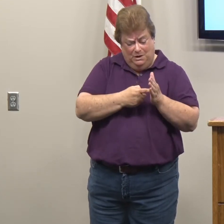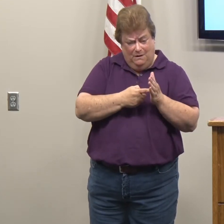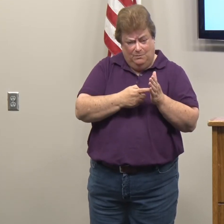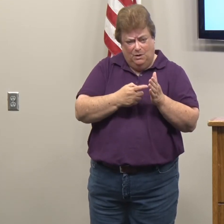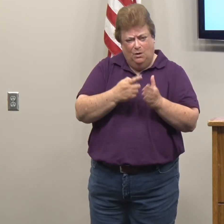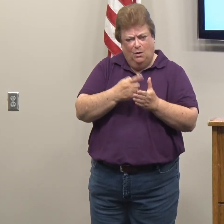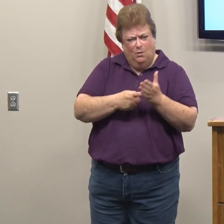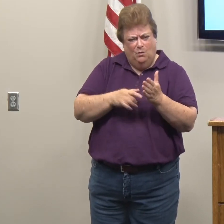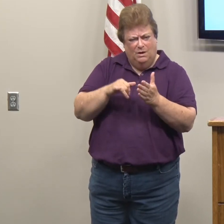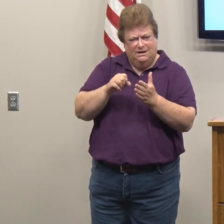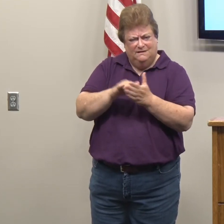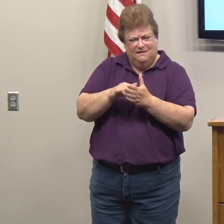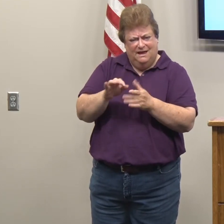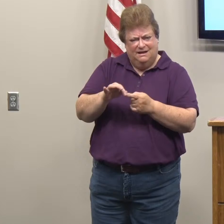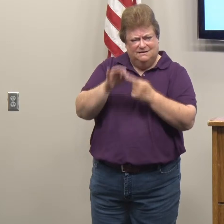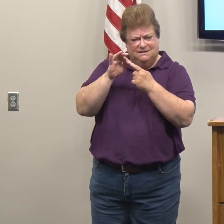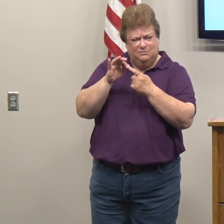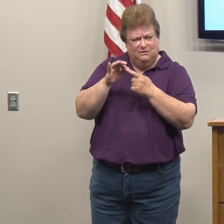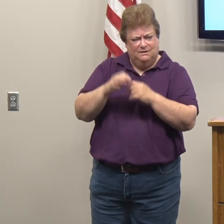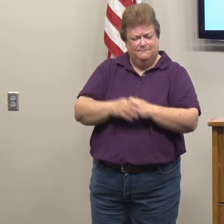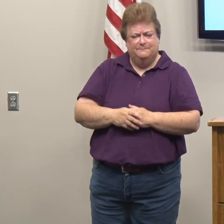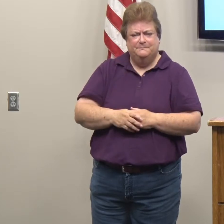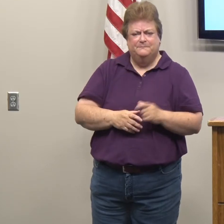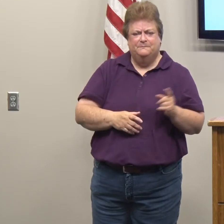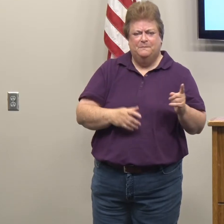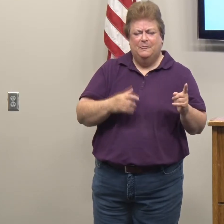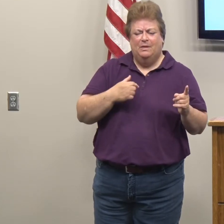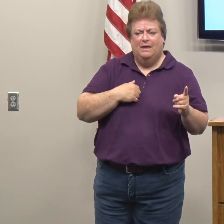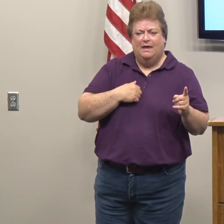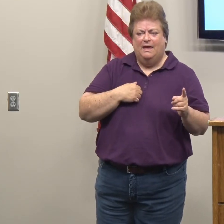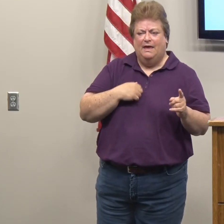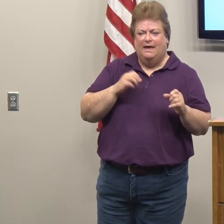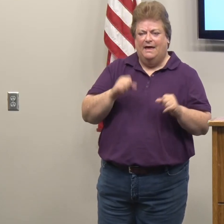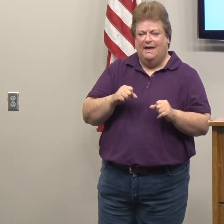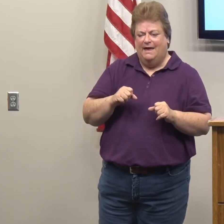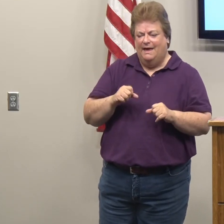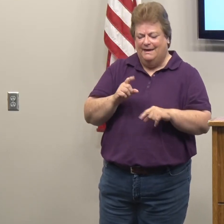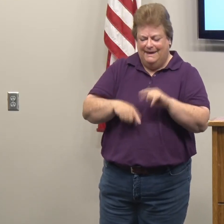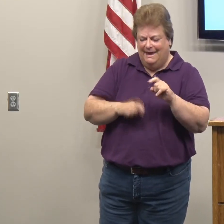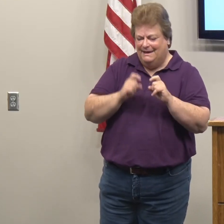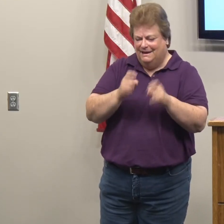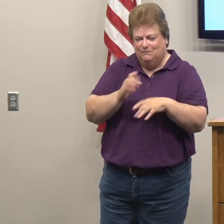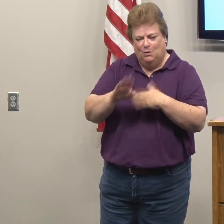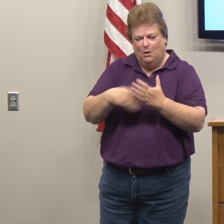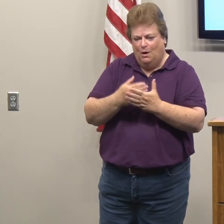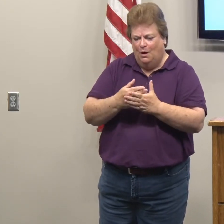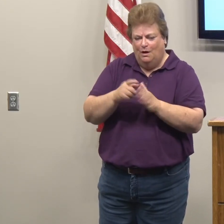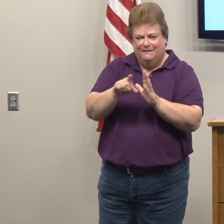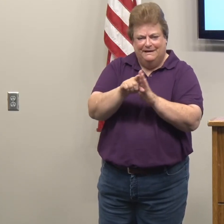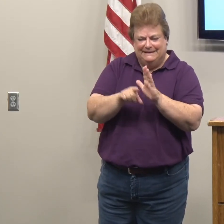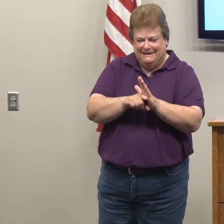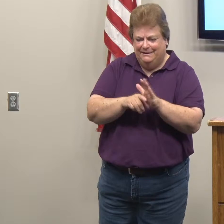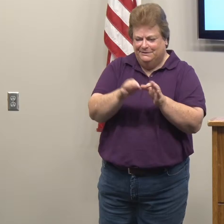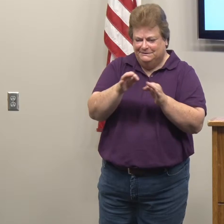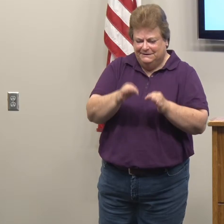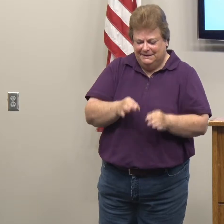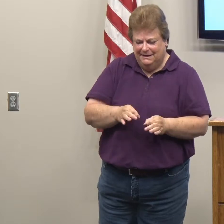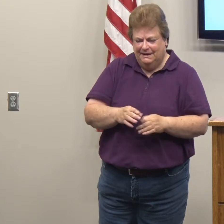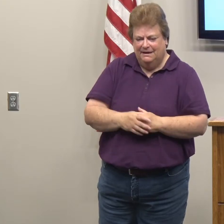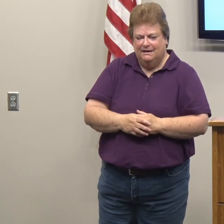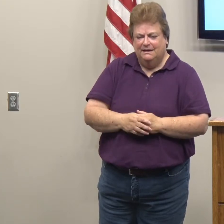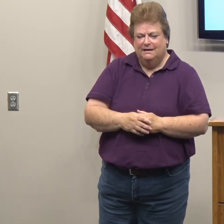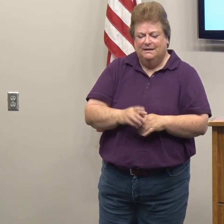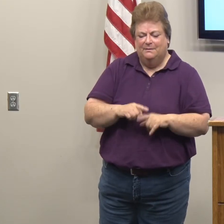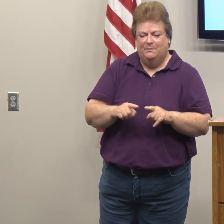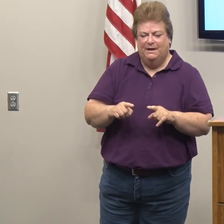that exception is? Well, I think, I can't give you all the legal description. I can give you the statute, but